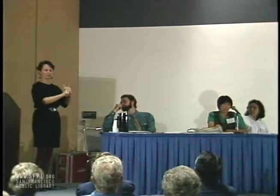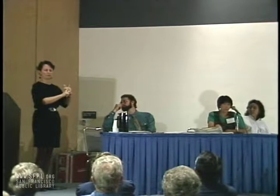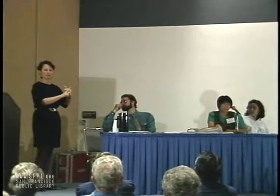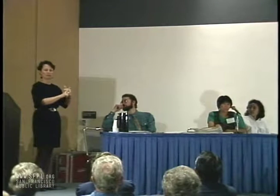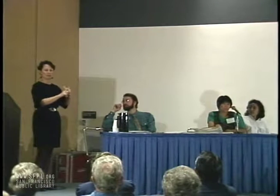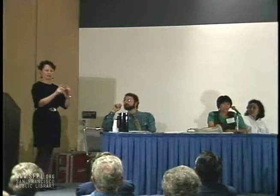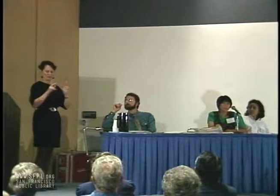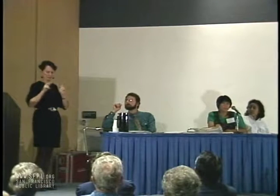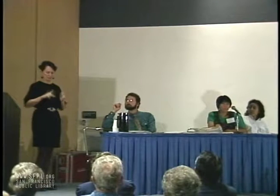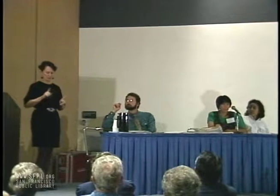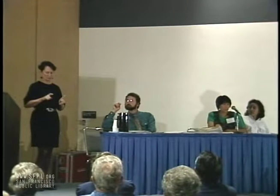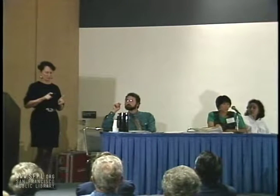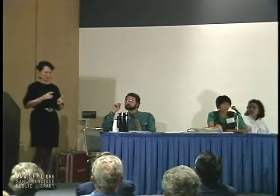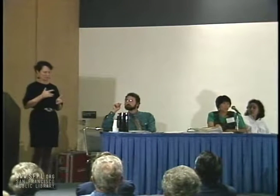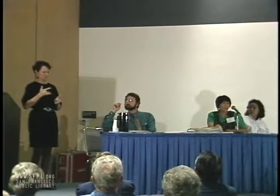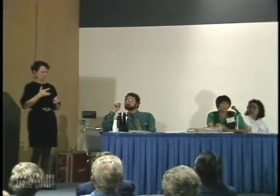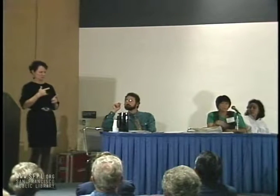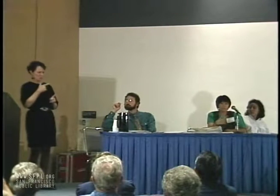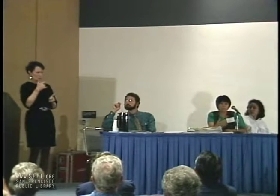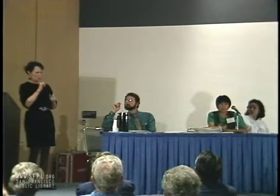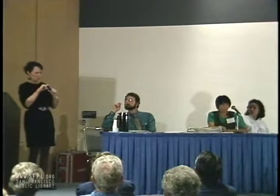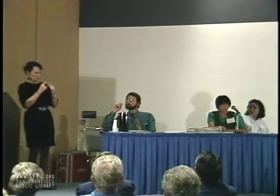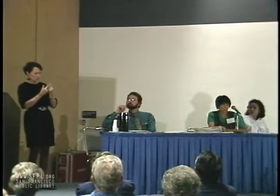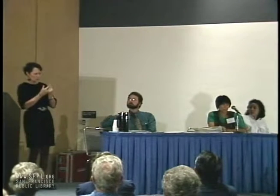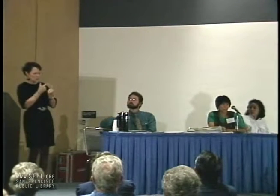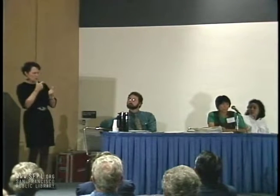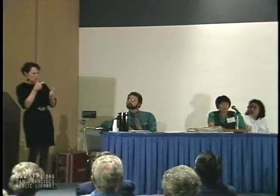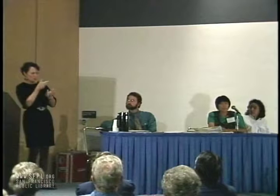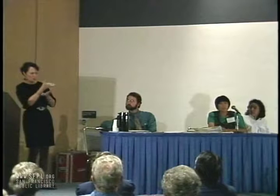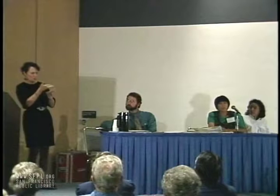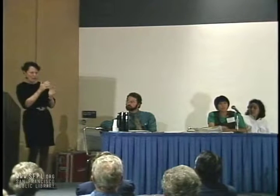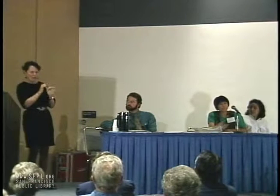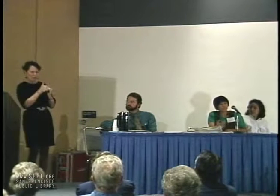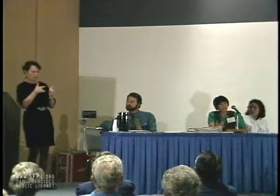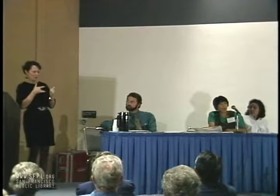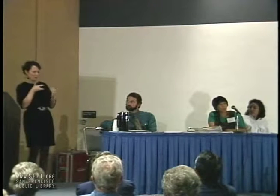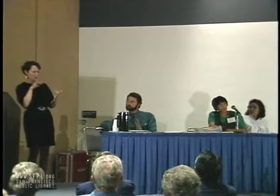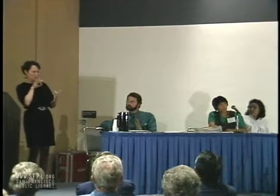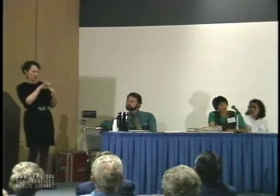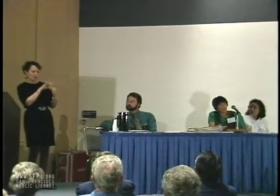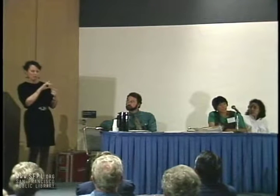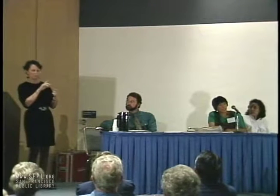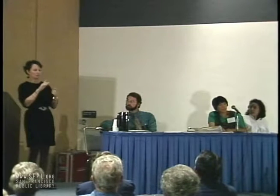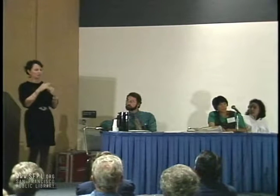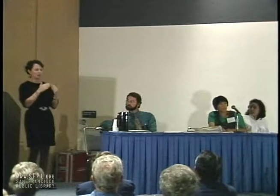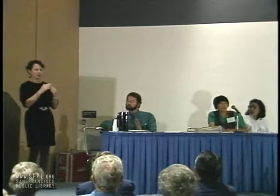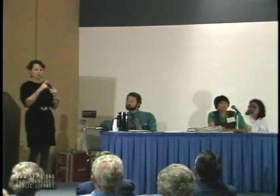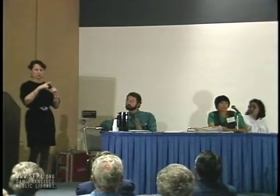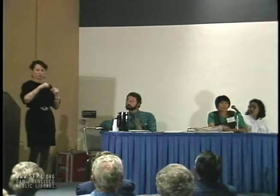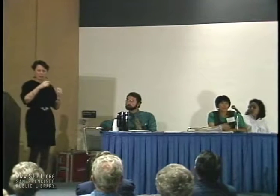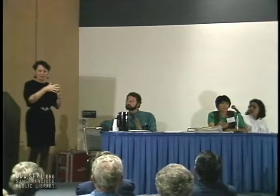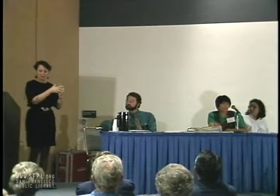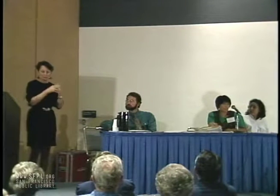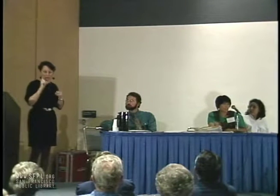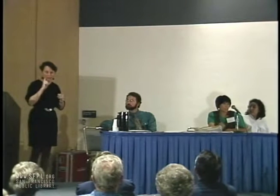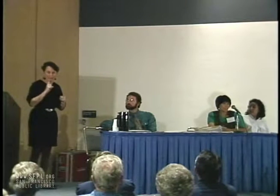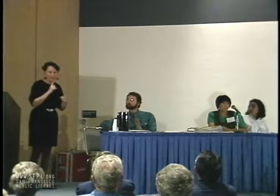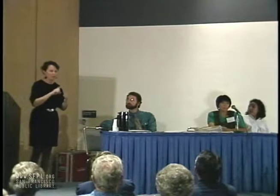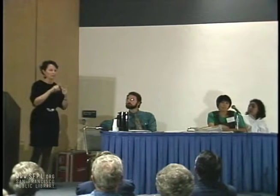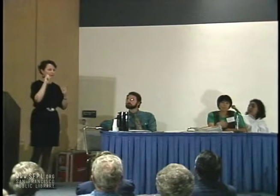individual can connect to and feel belong to, whether they're Japanese American deaf or Chinese American deaf or